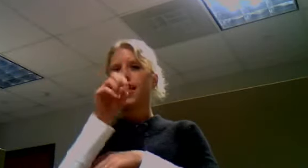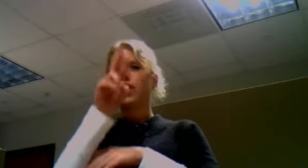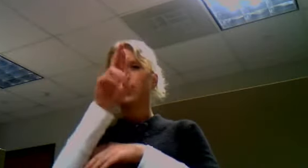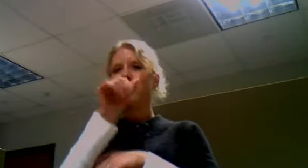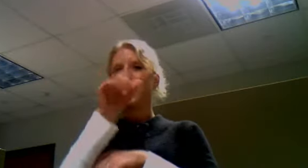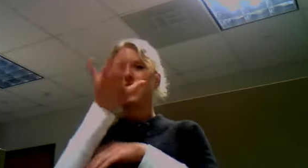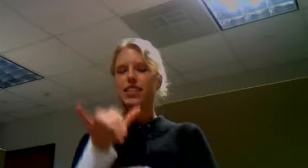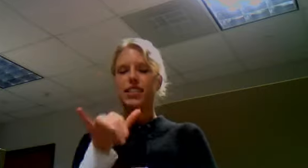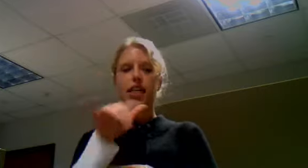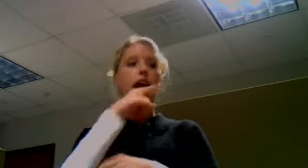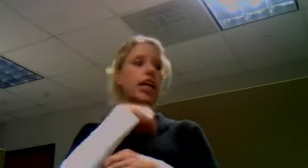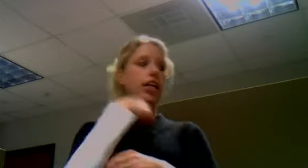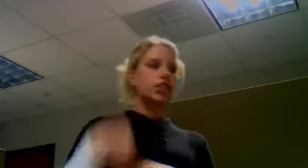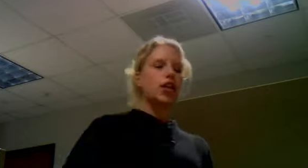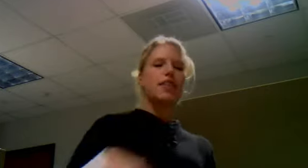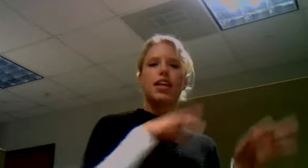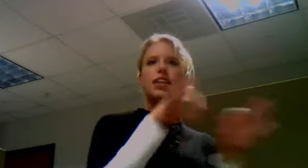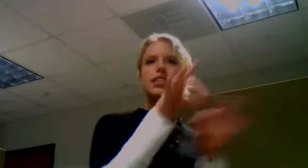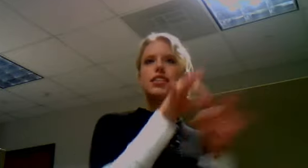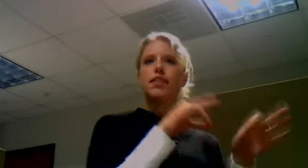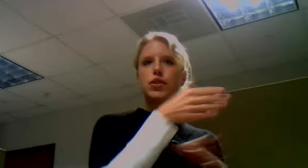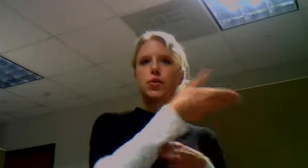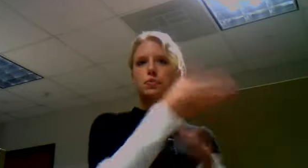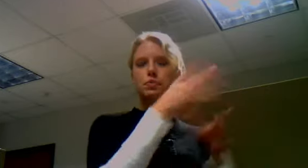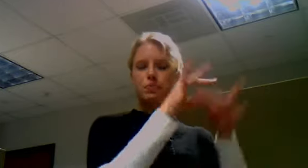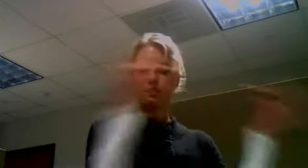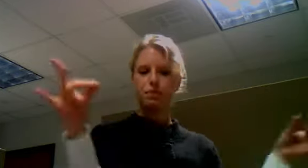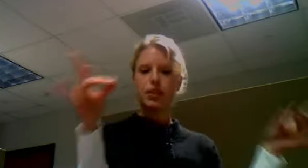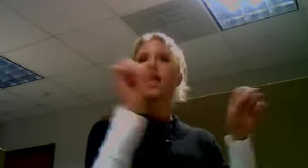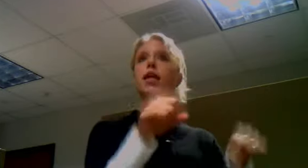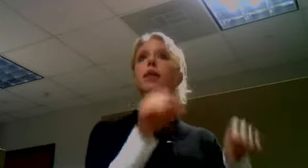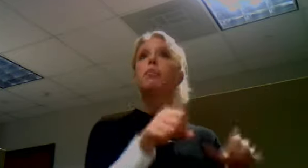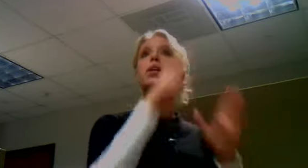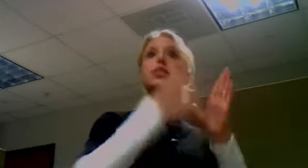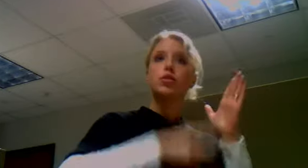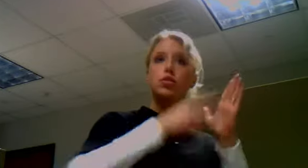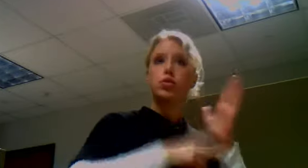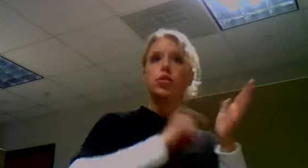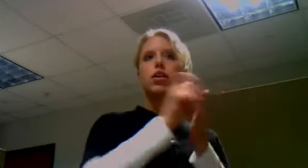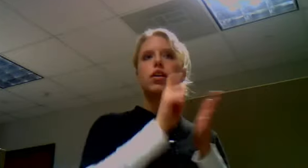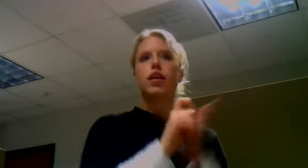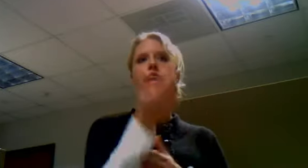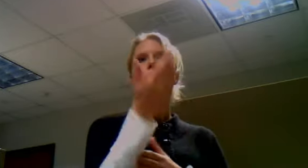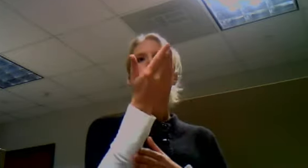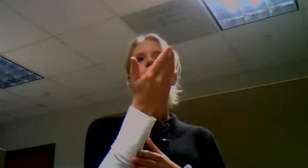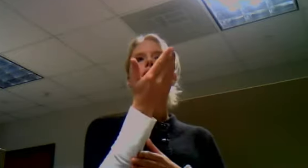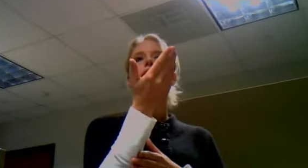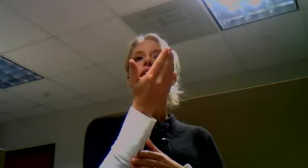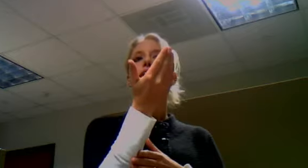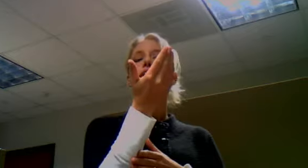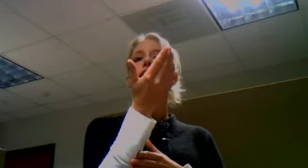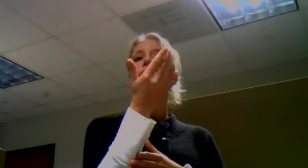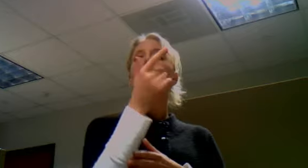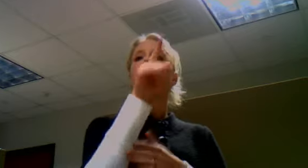the definition of literacy is the ability to read and write 1,500 Chinese characters.